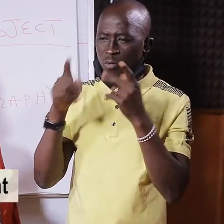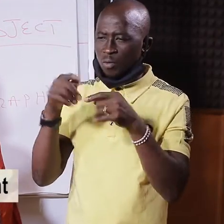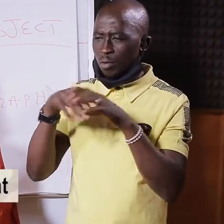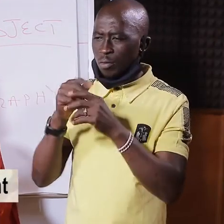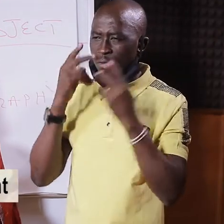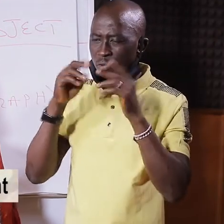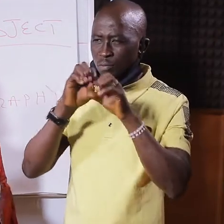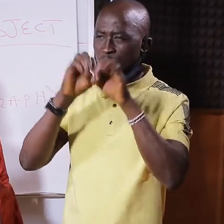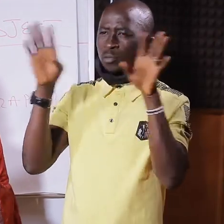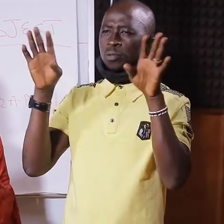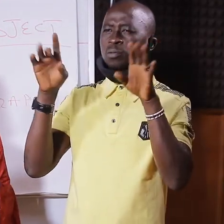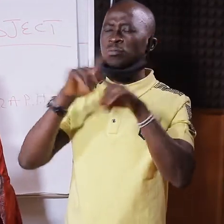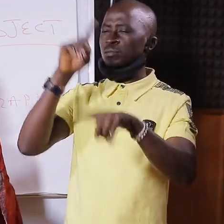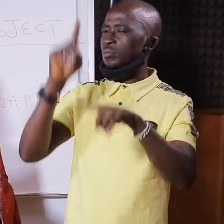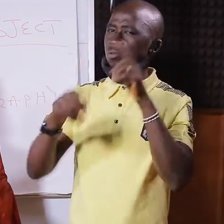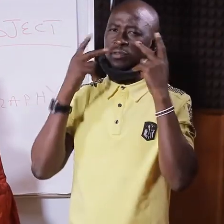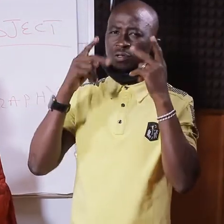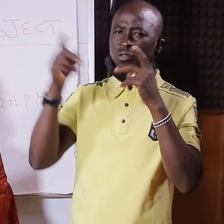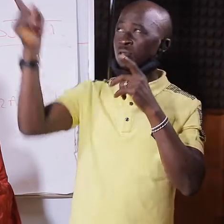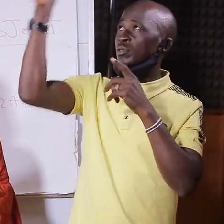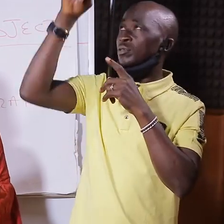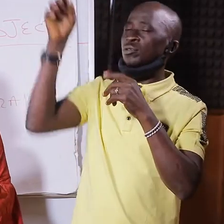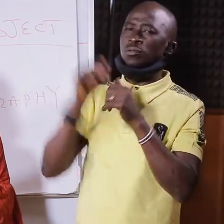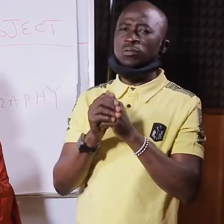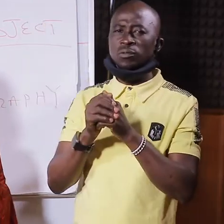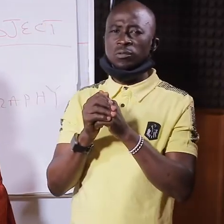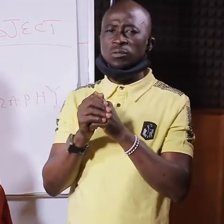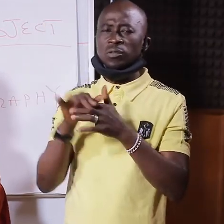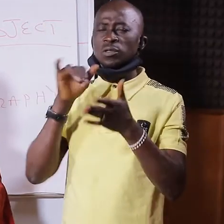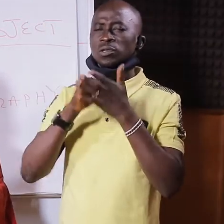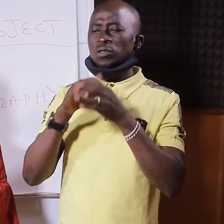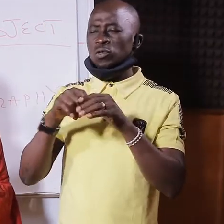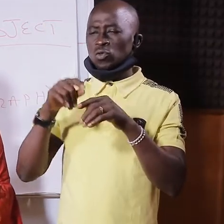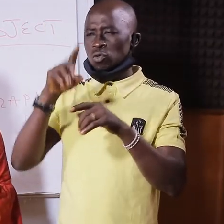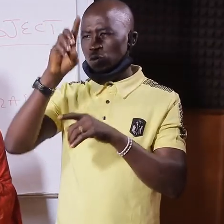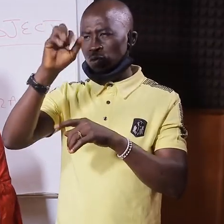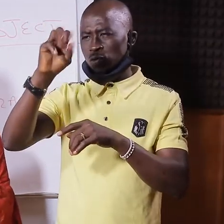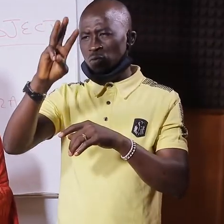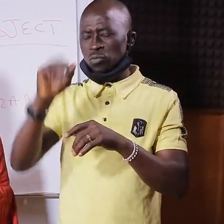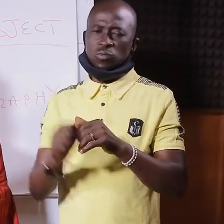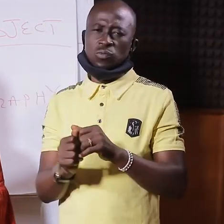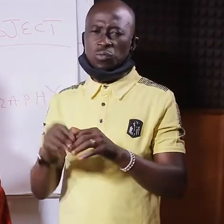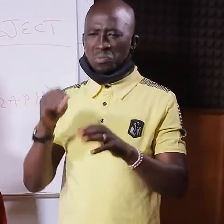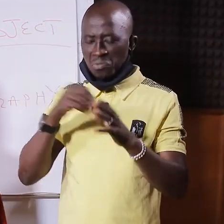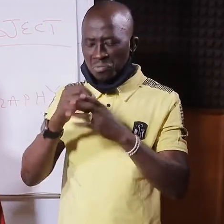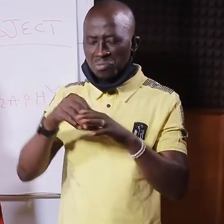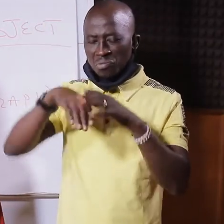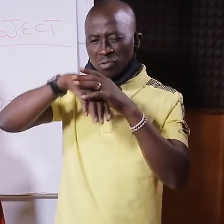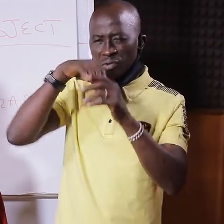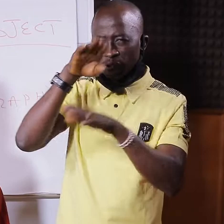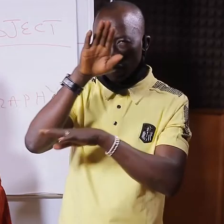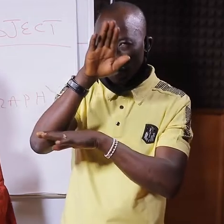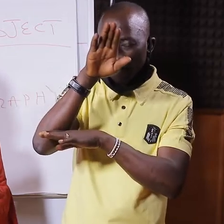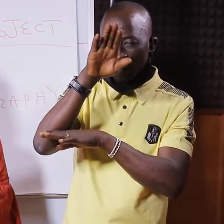place is bright, but you cannot see the sun. That is dawn. Or you're outside in the